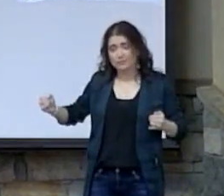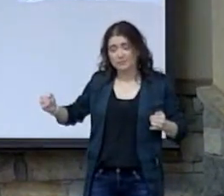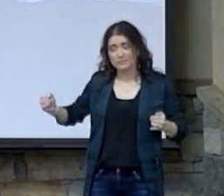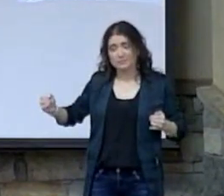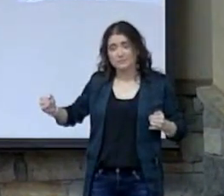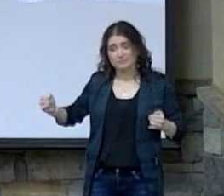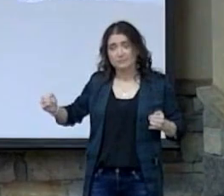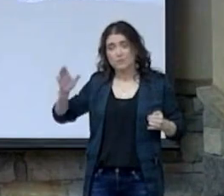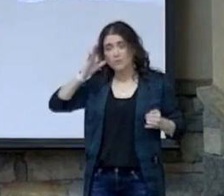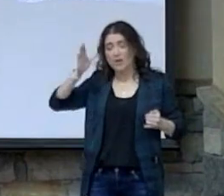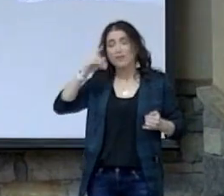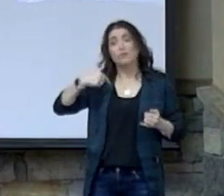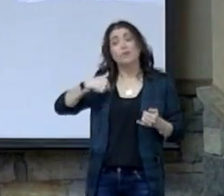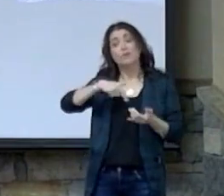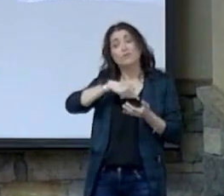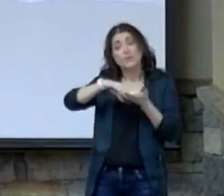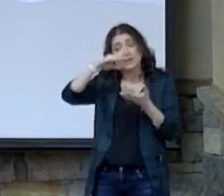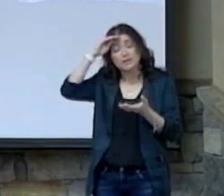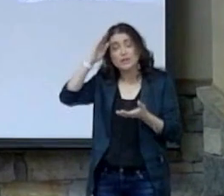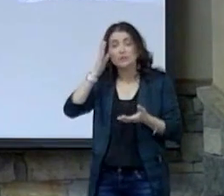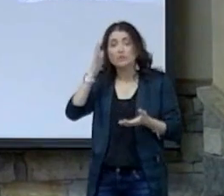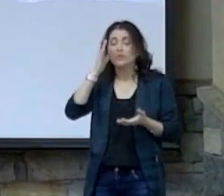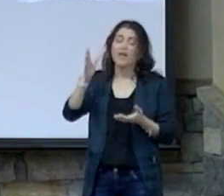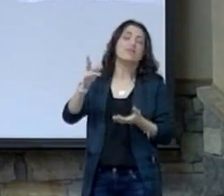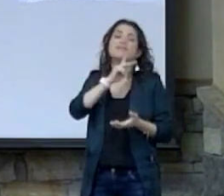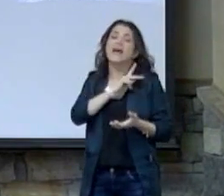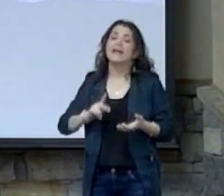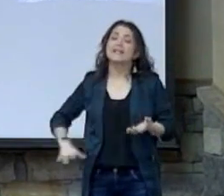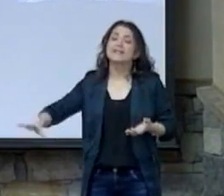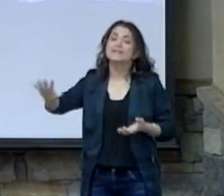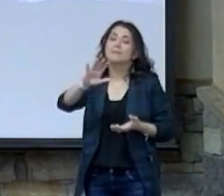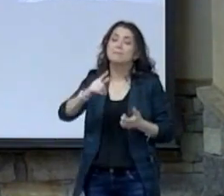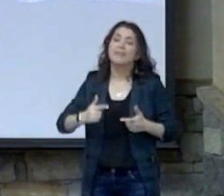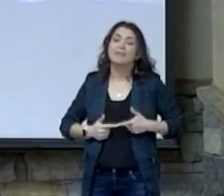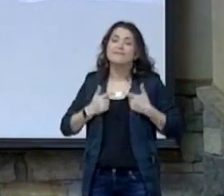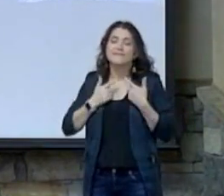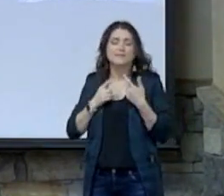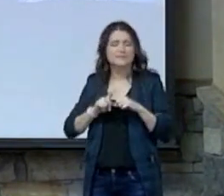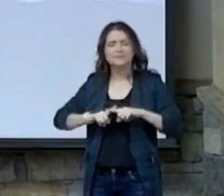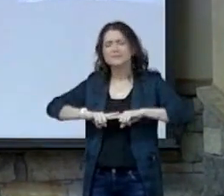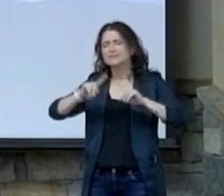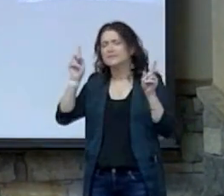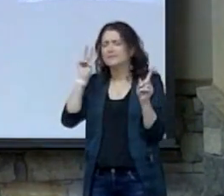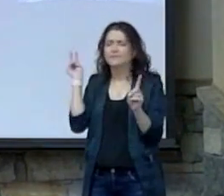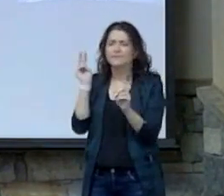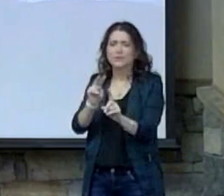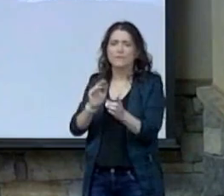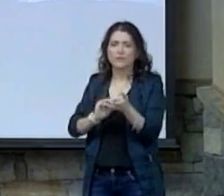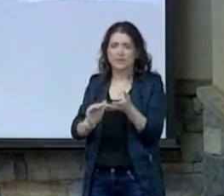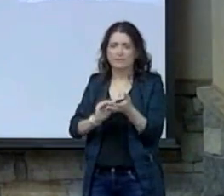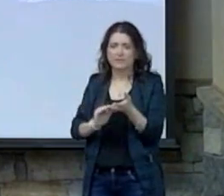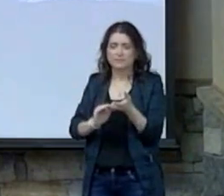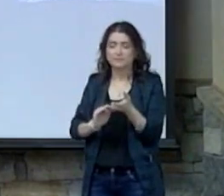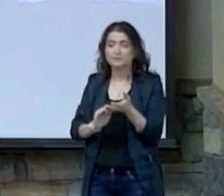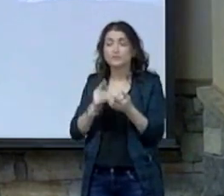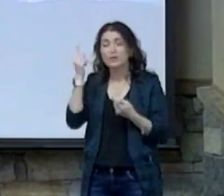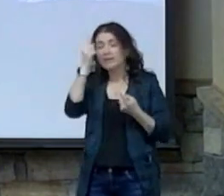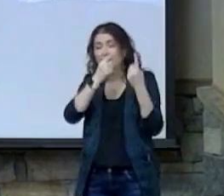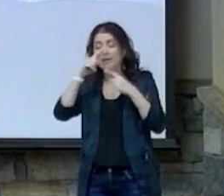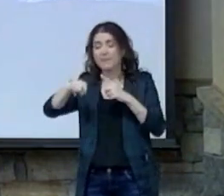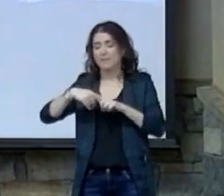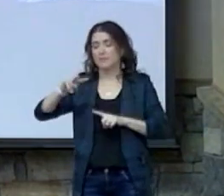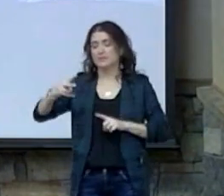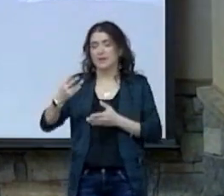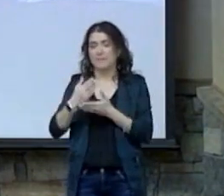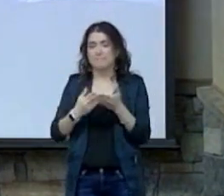what we're about to learn is kingdom living has a whole different view of forgiveness. So let's consider the second part of this.